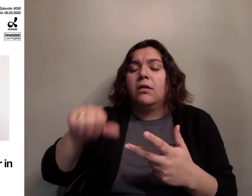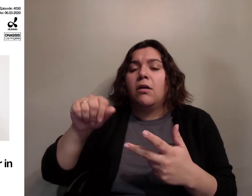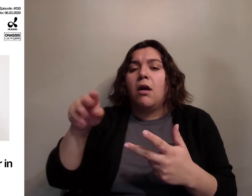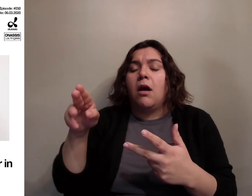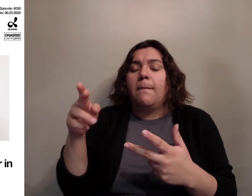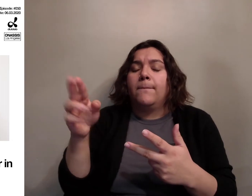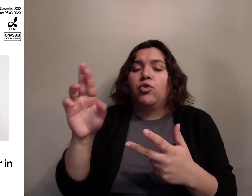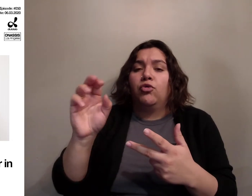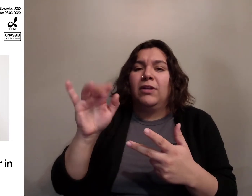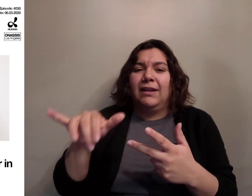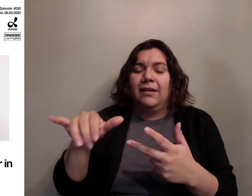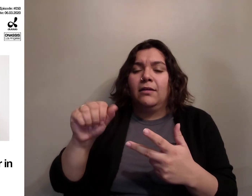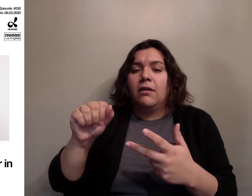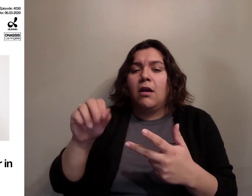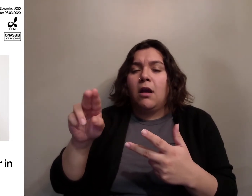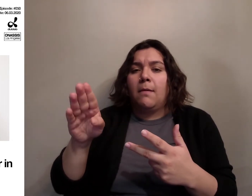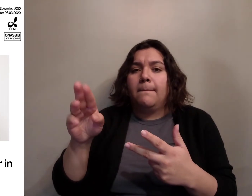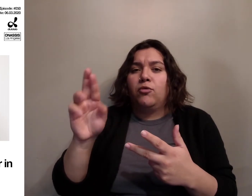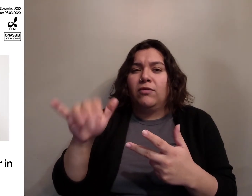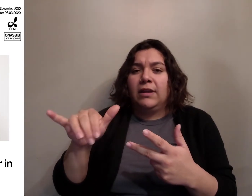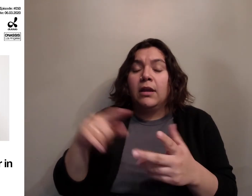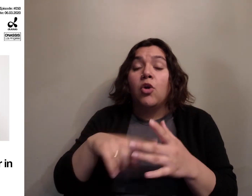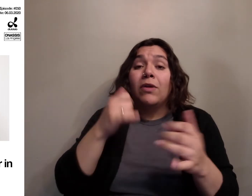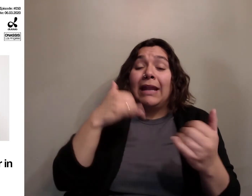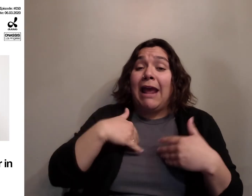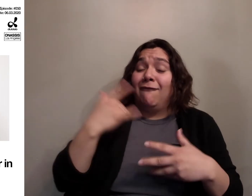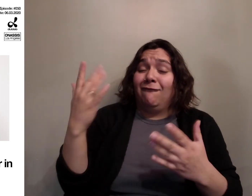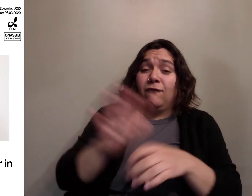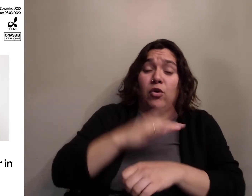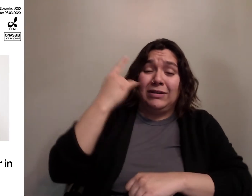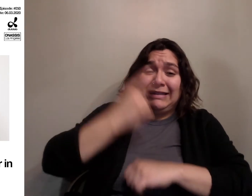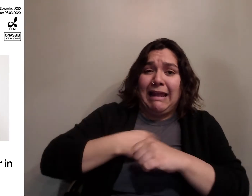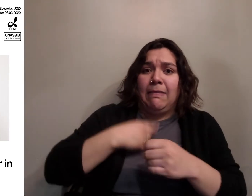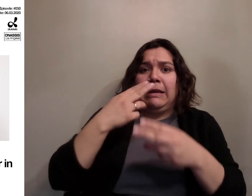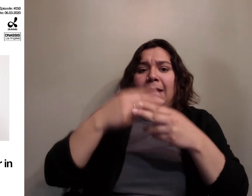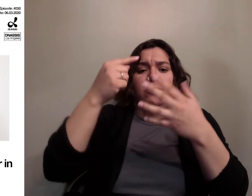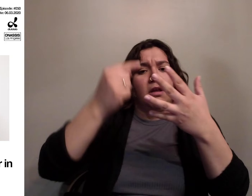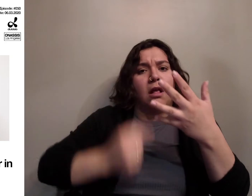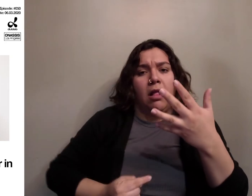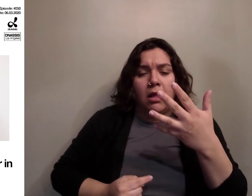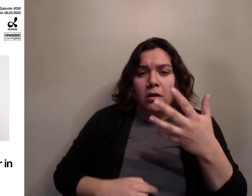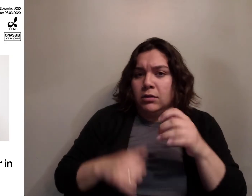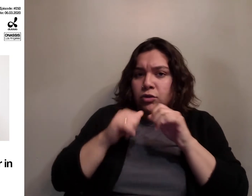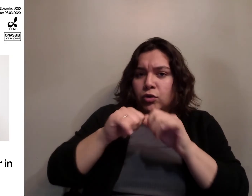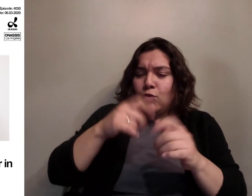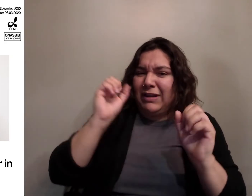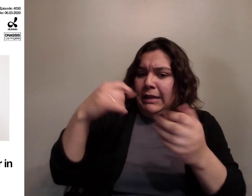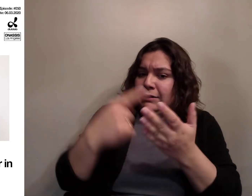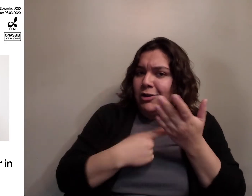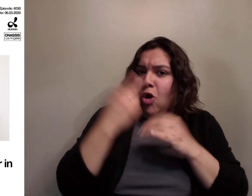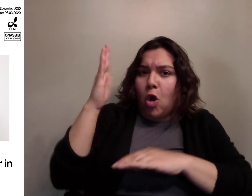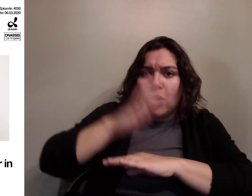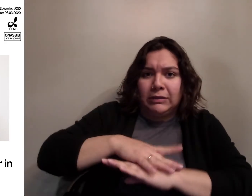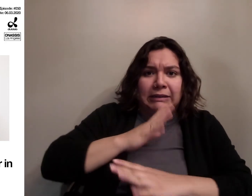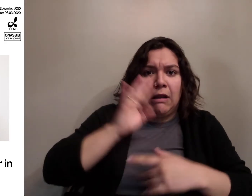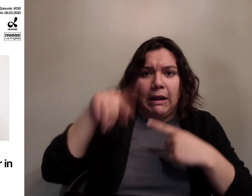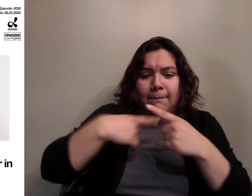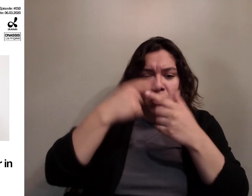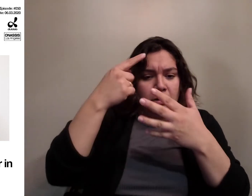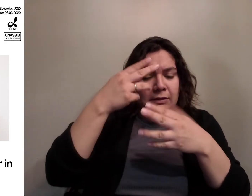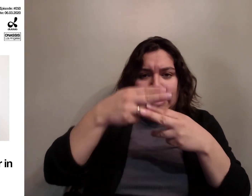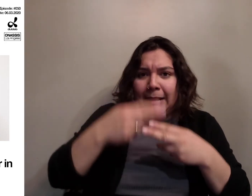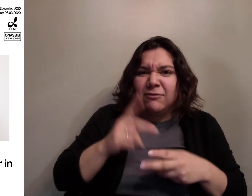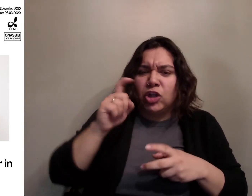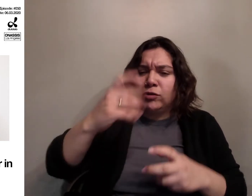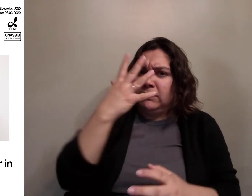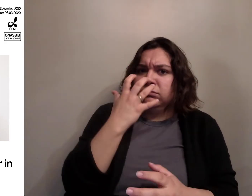The names just keep going. We could sit here all day and spend the whole conversation just listing names.